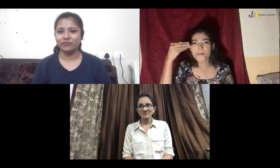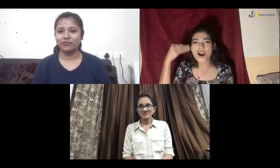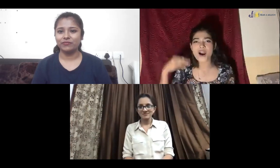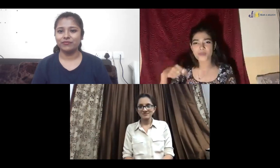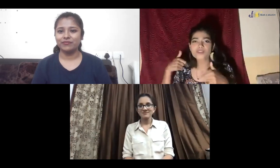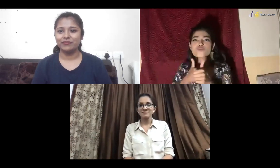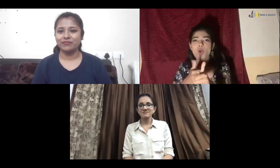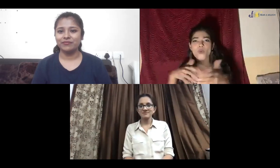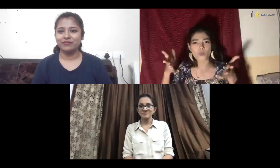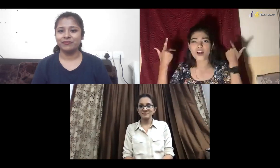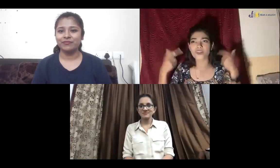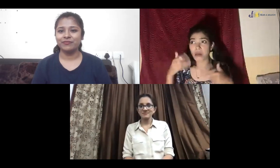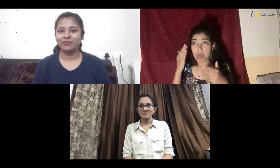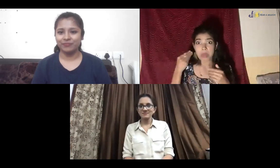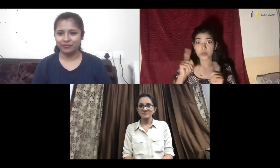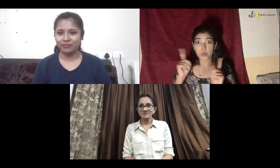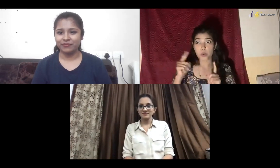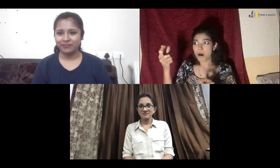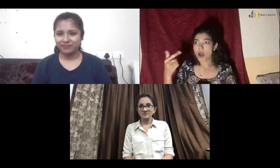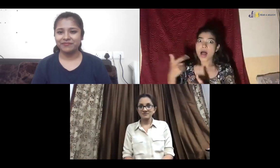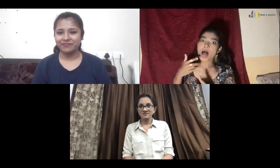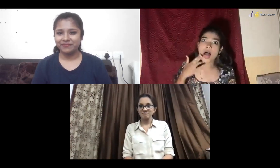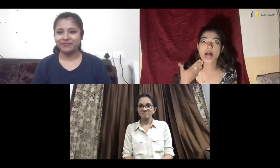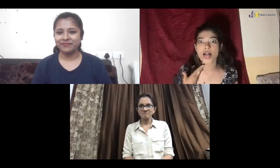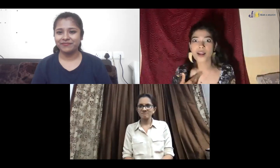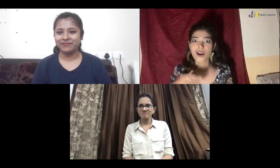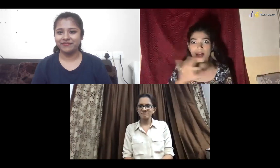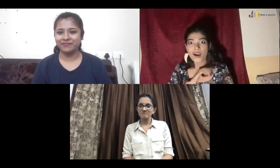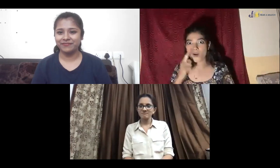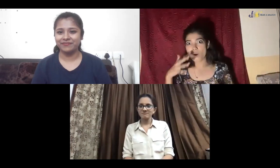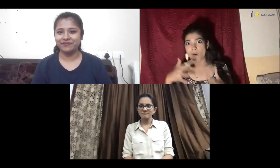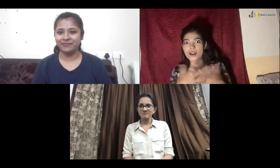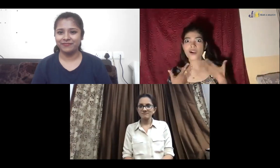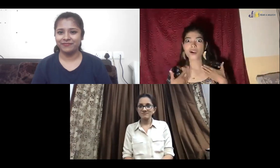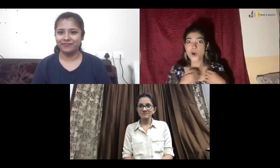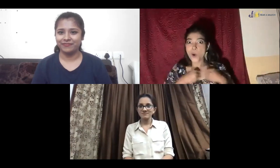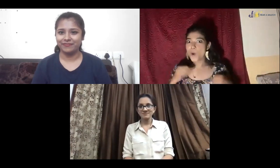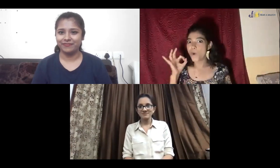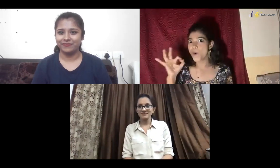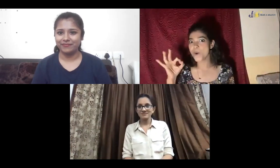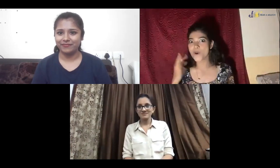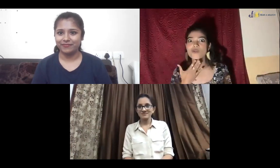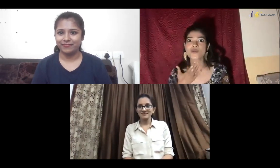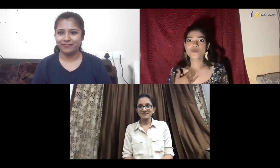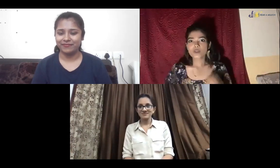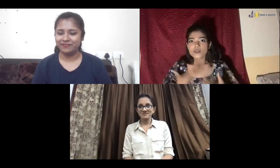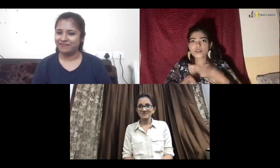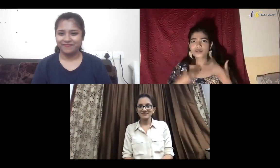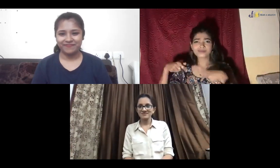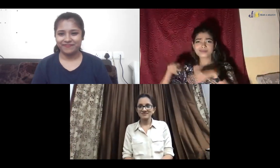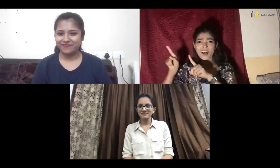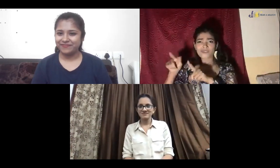have to make a dupatta, wear the dupatta? Why have to follow the things? You don't have to make up and these things. Why you're